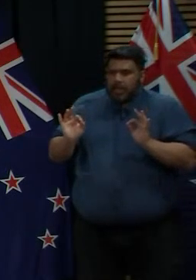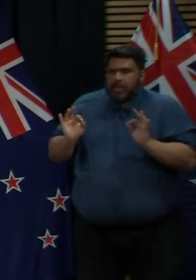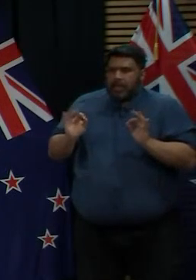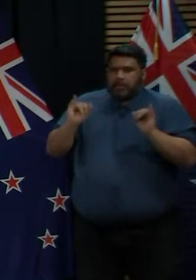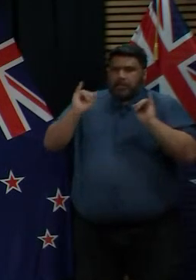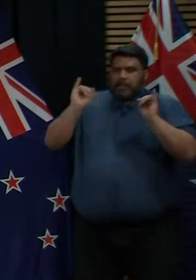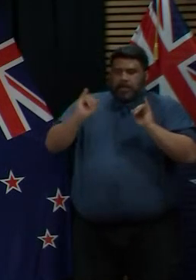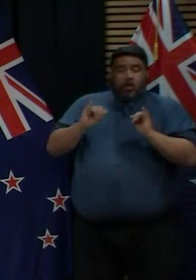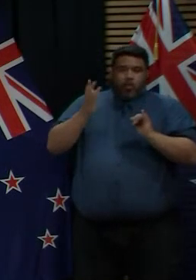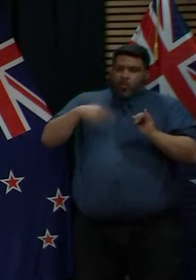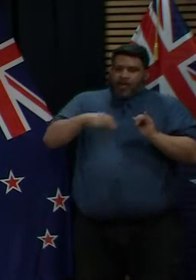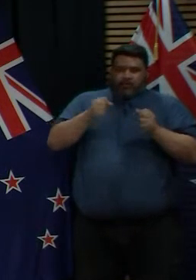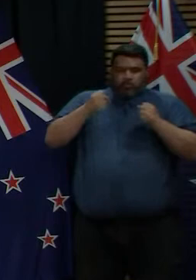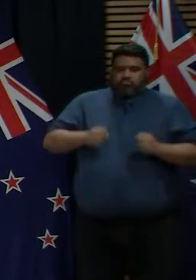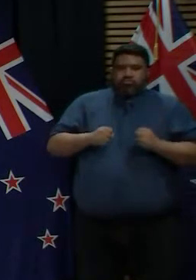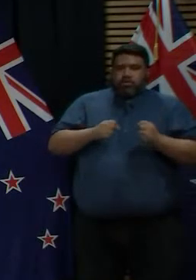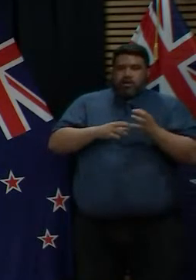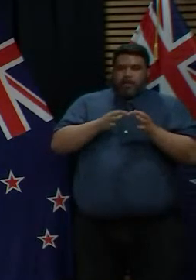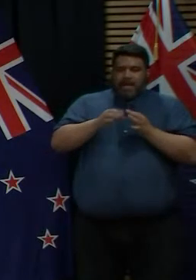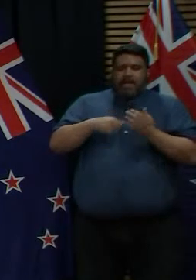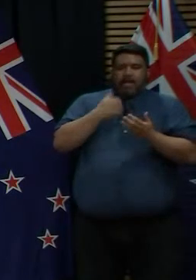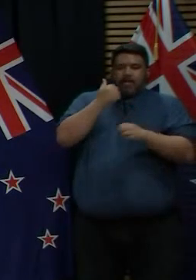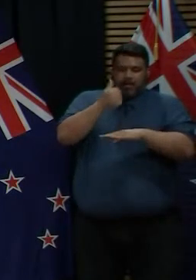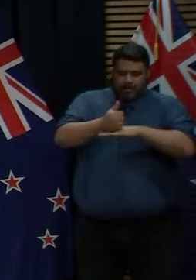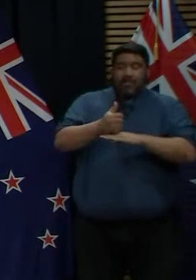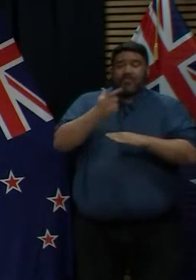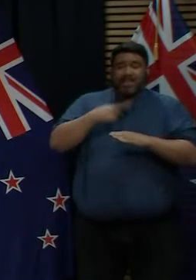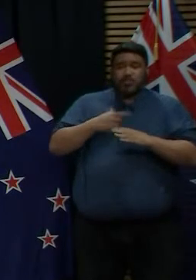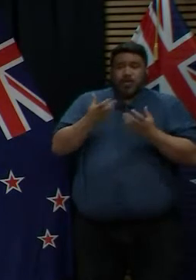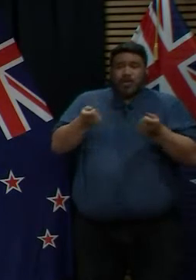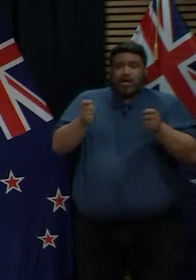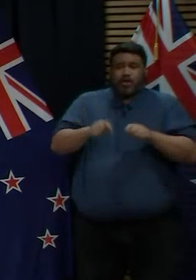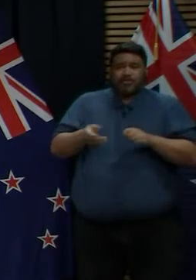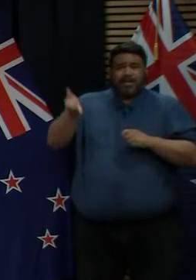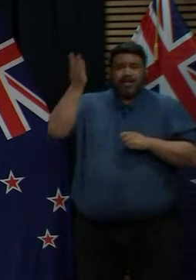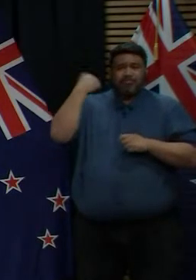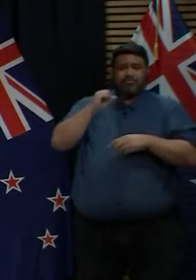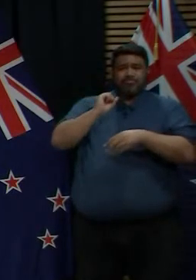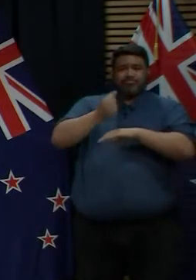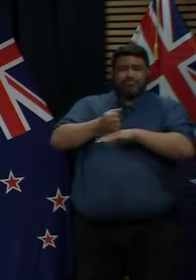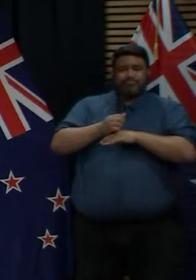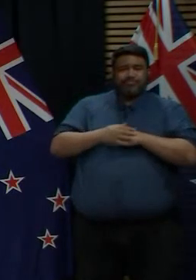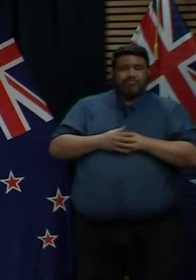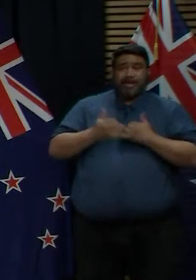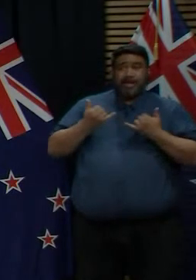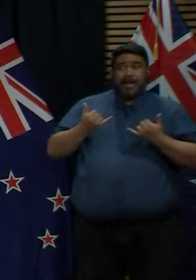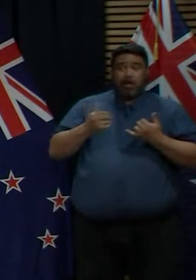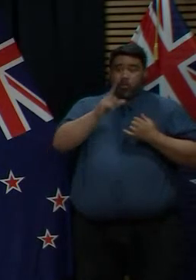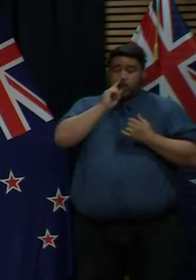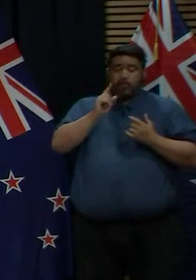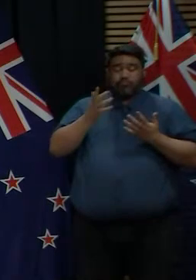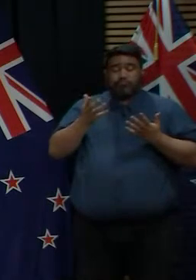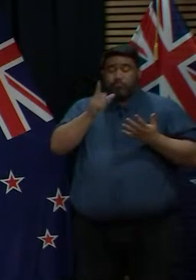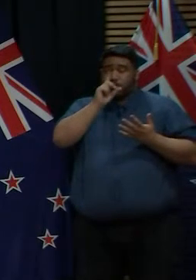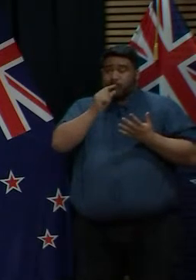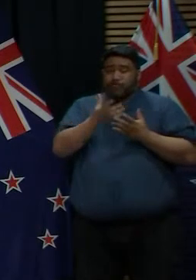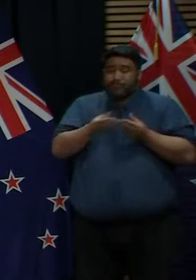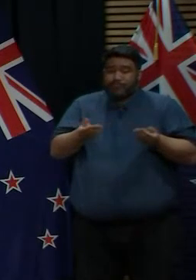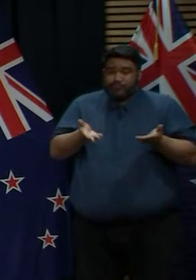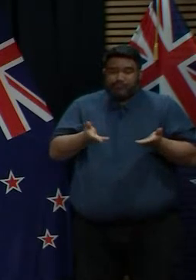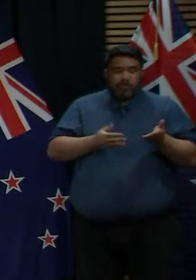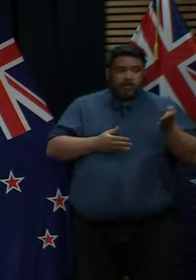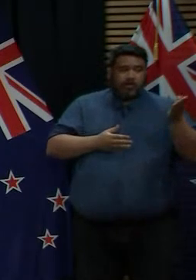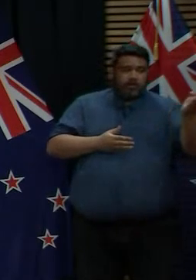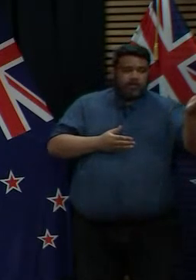we have the ability to do that again. Yeah. Minister. Oh, sorry, I was going to Māori TV. And then I'll come to you, Bernard. Striving for high vaccination rates